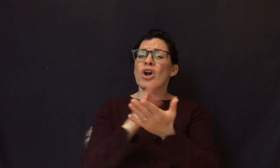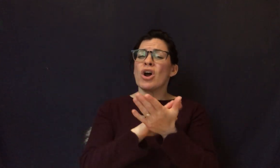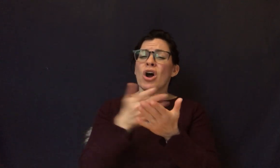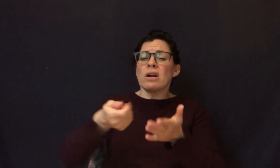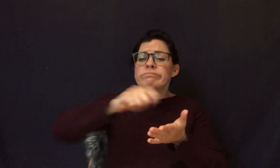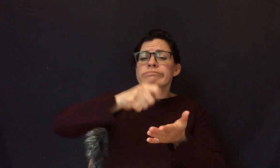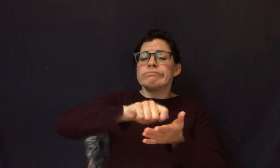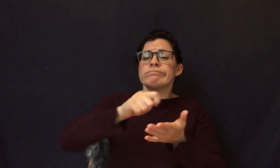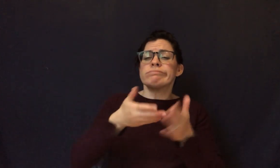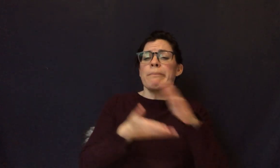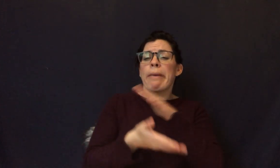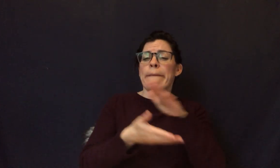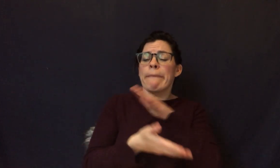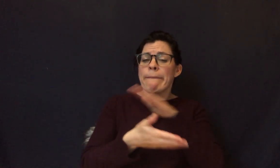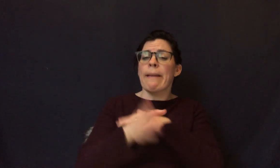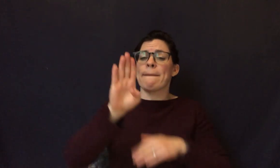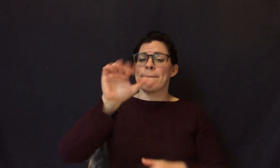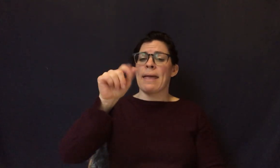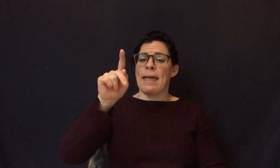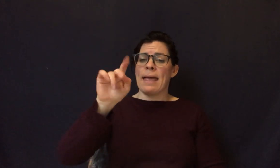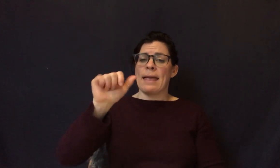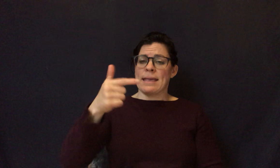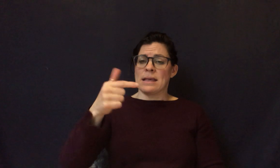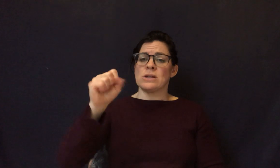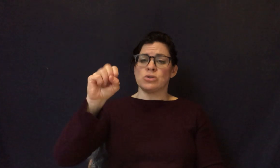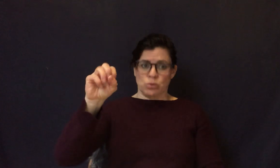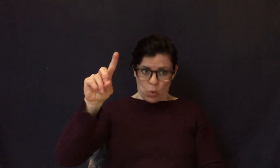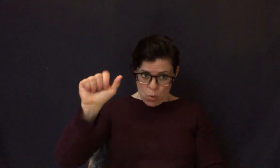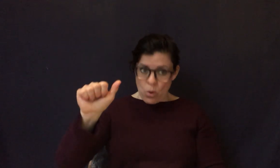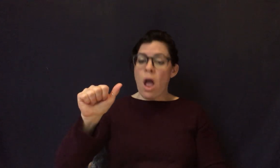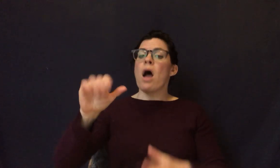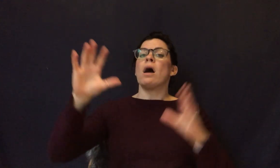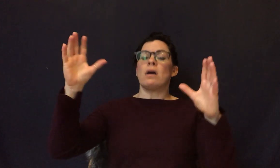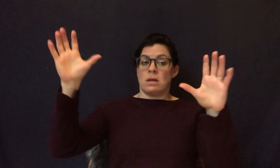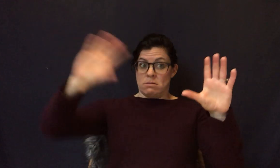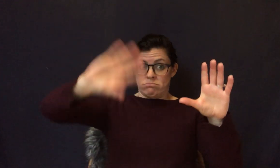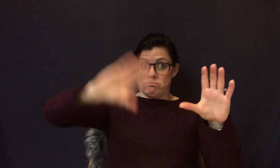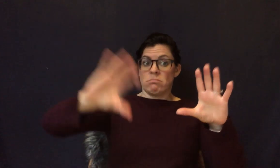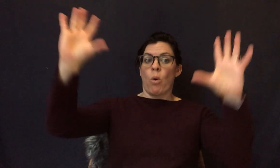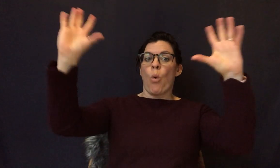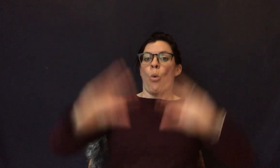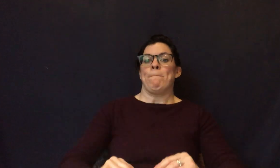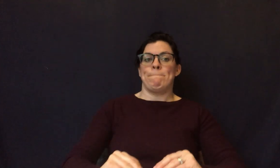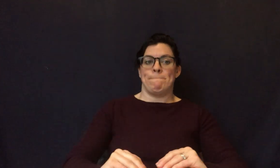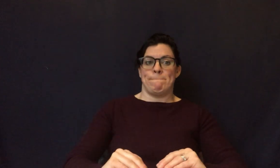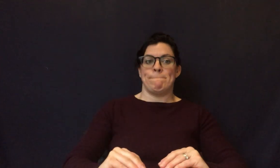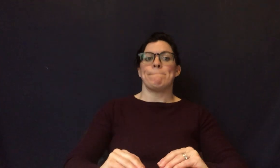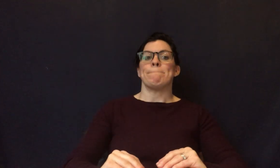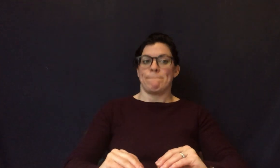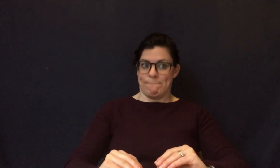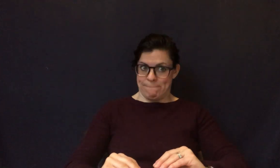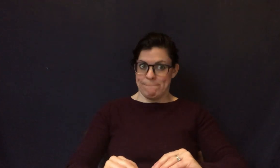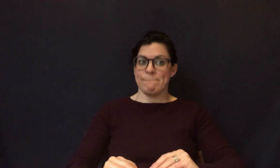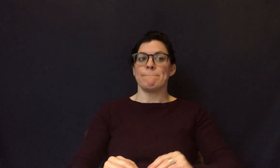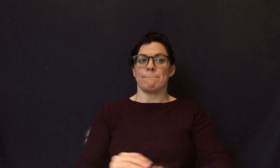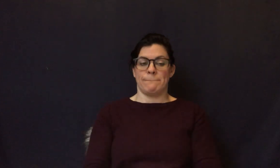flour. Flour's flammable. You don't want to use flour. Okay? But let's look at this. let's look at this. Here's a triangle right here, right,